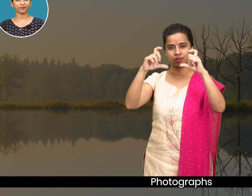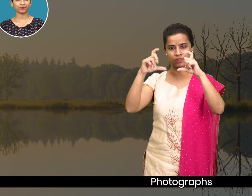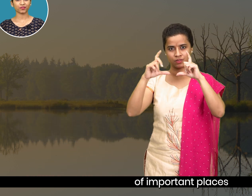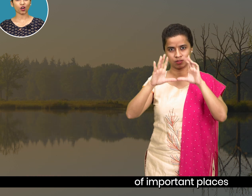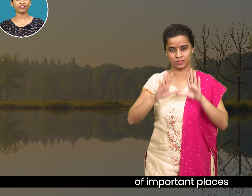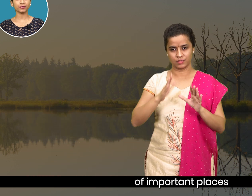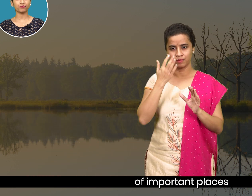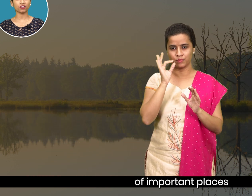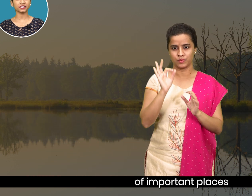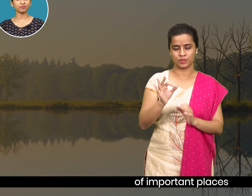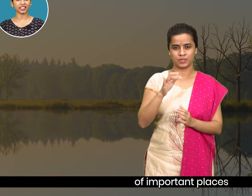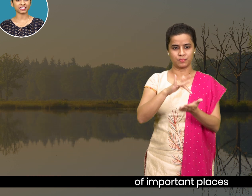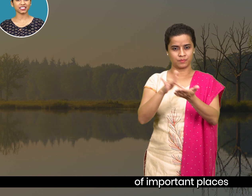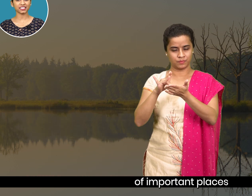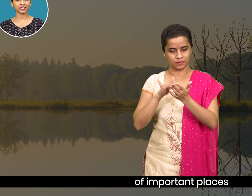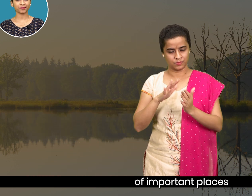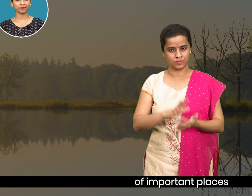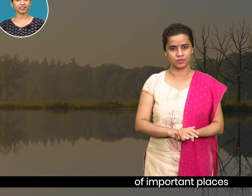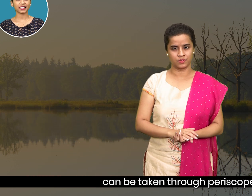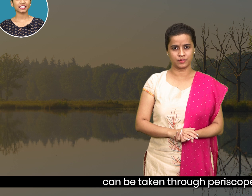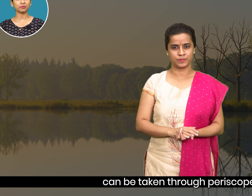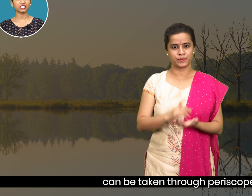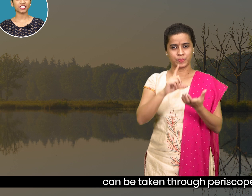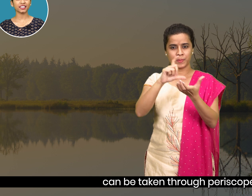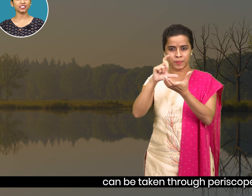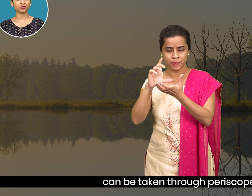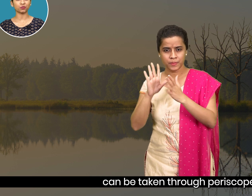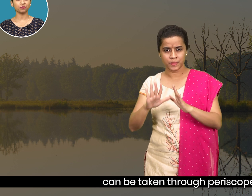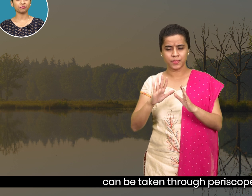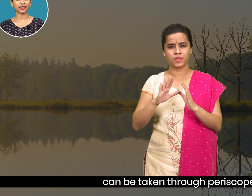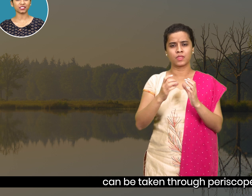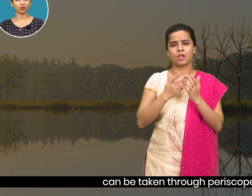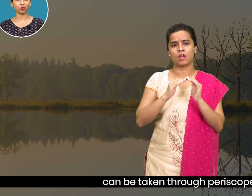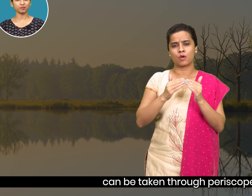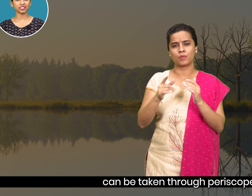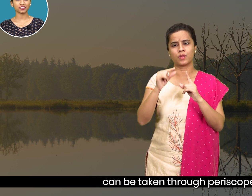Photographs of important places can be taken through